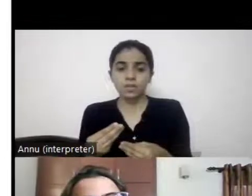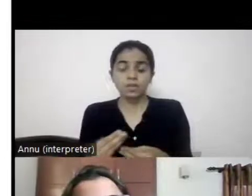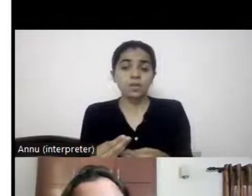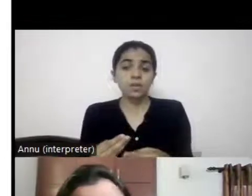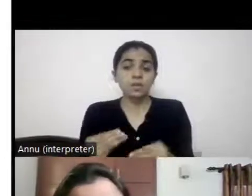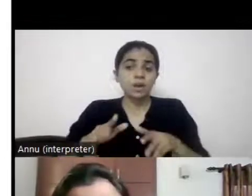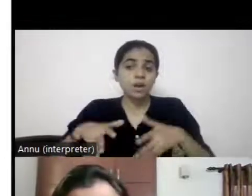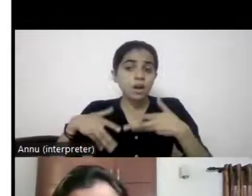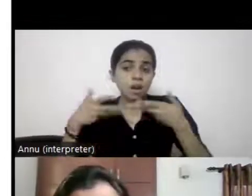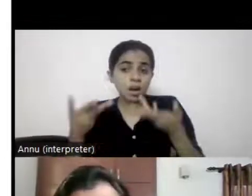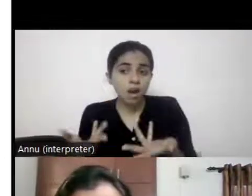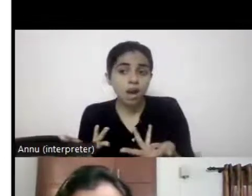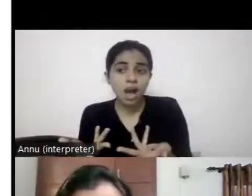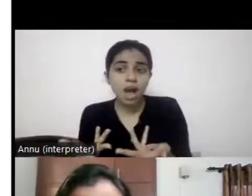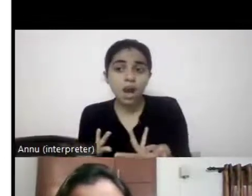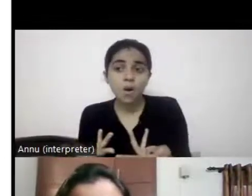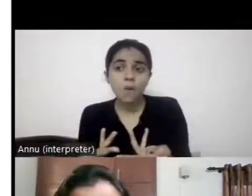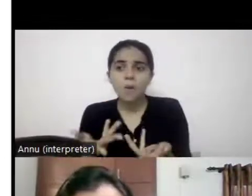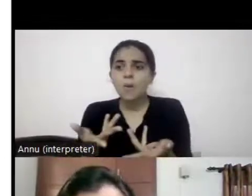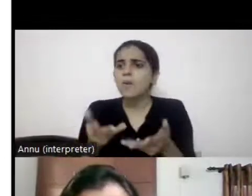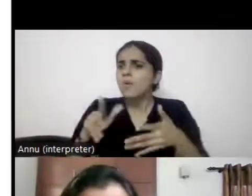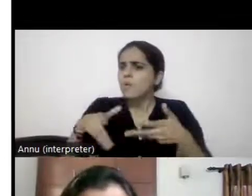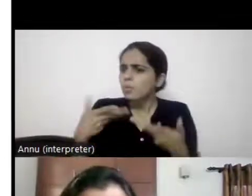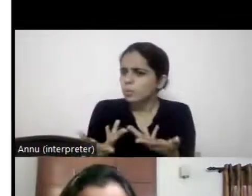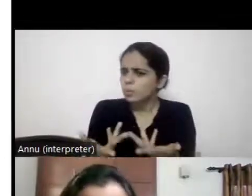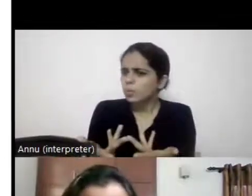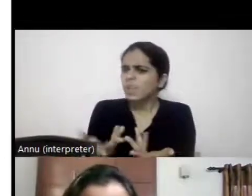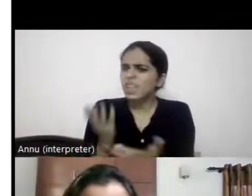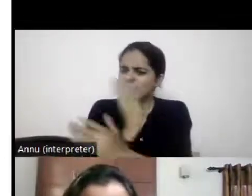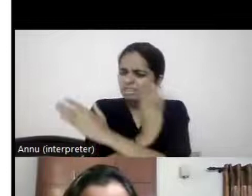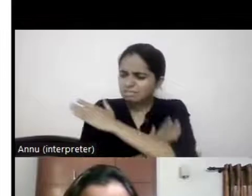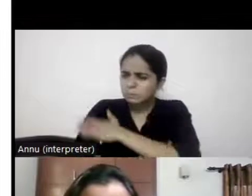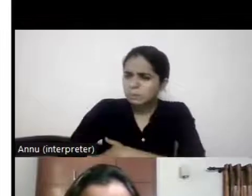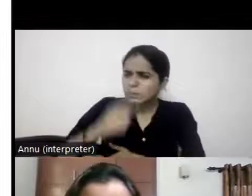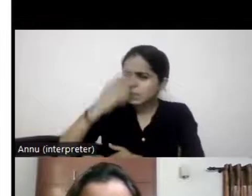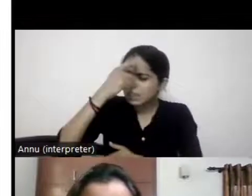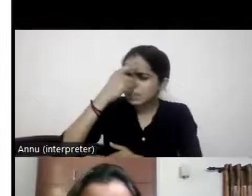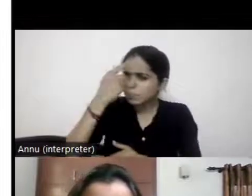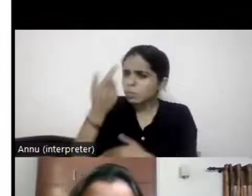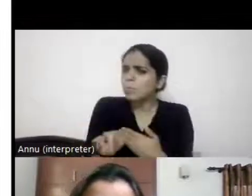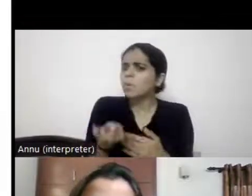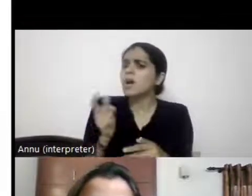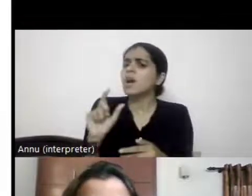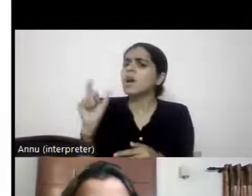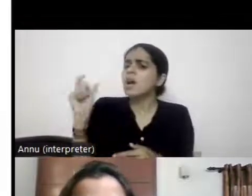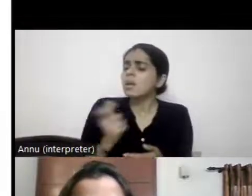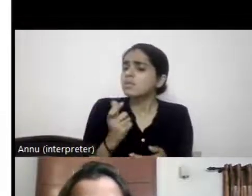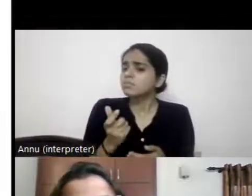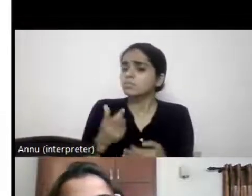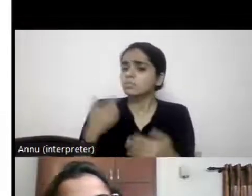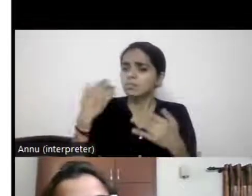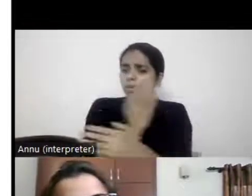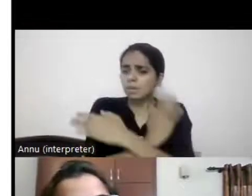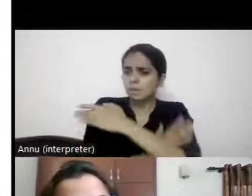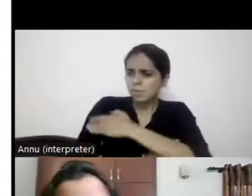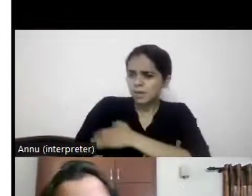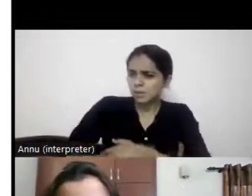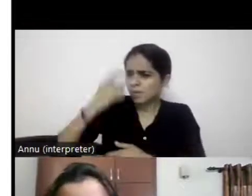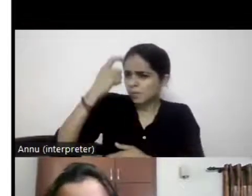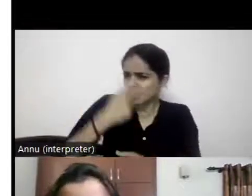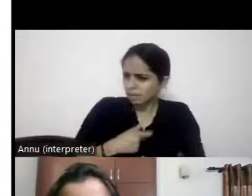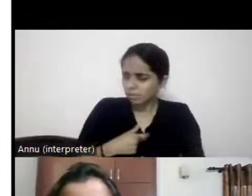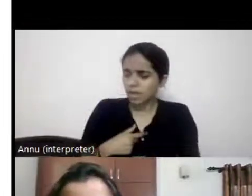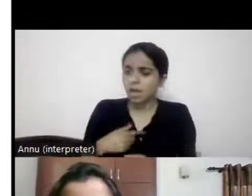to eliminate these people who are defective, because these physical traits could be